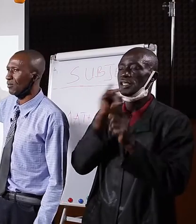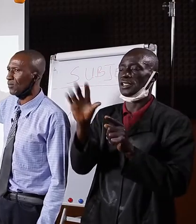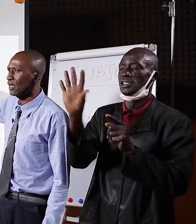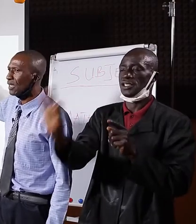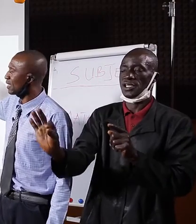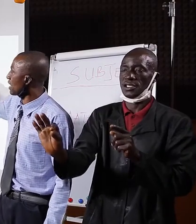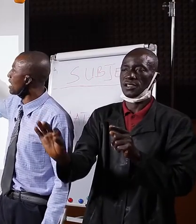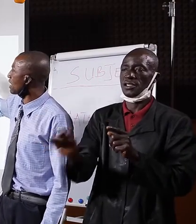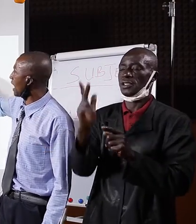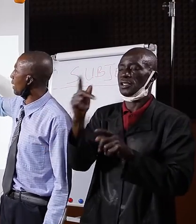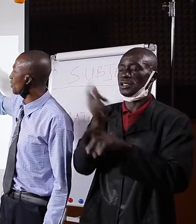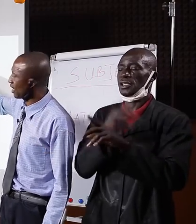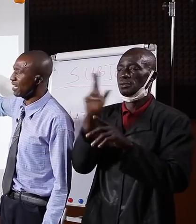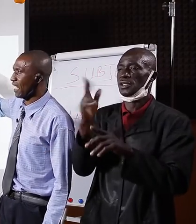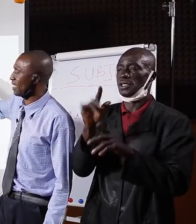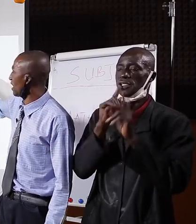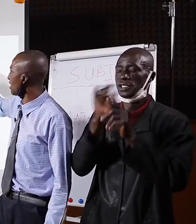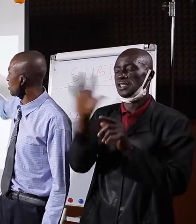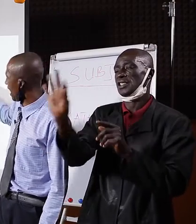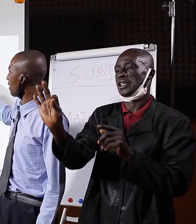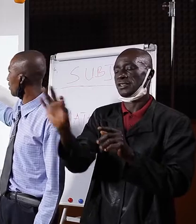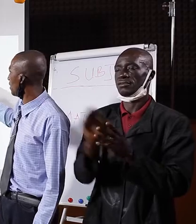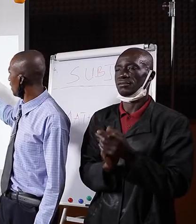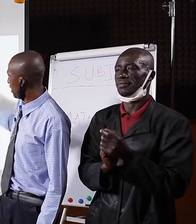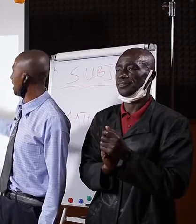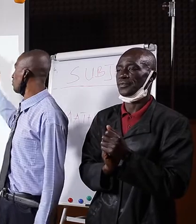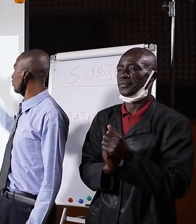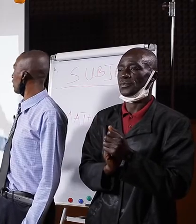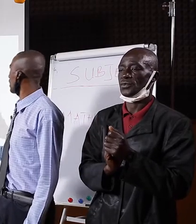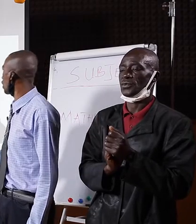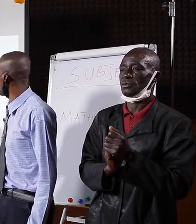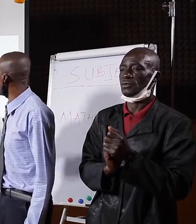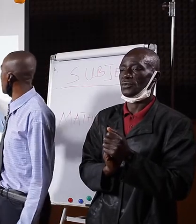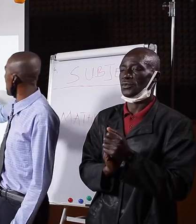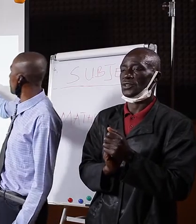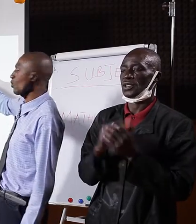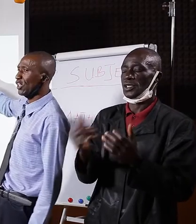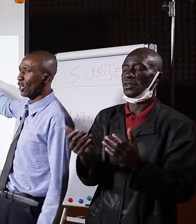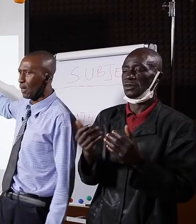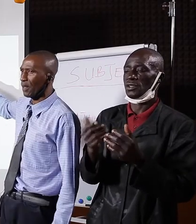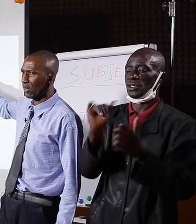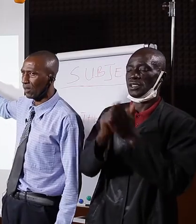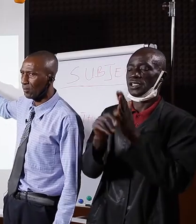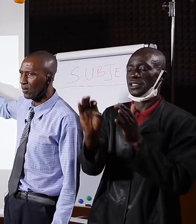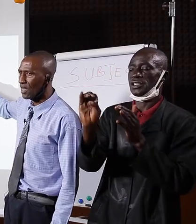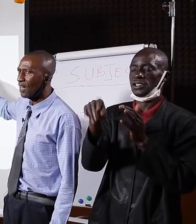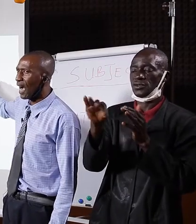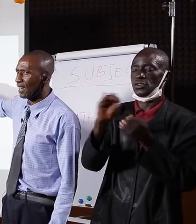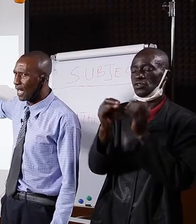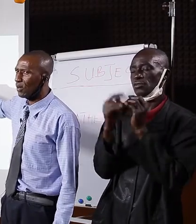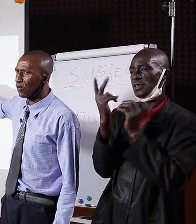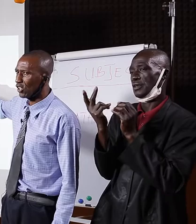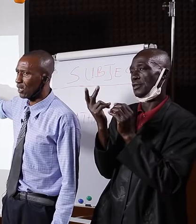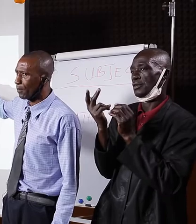9. 3 times 3, the answer is 9. Let's move to equation, and I name it equation number 3.